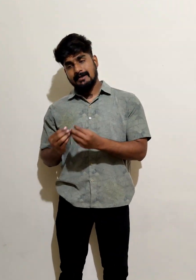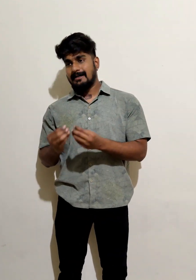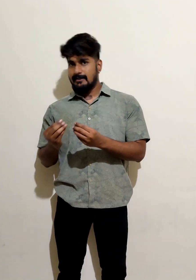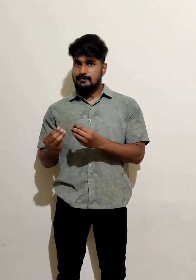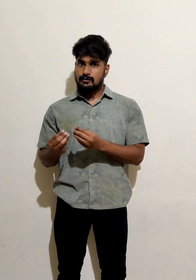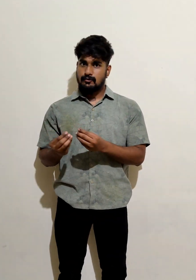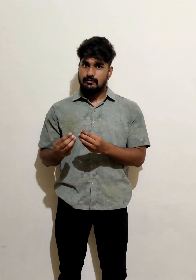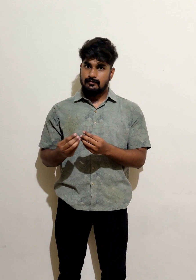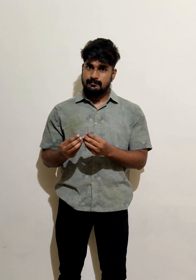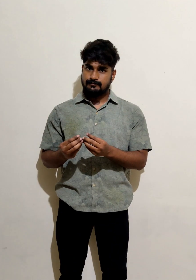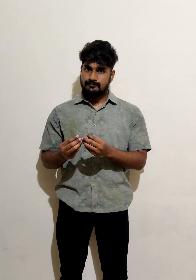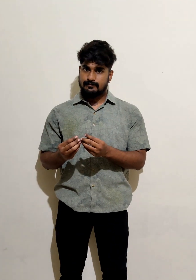to